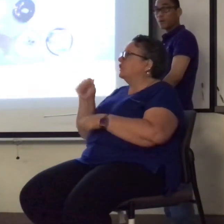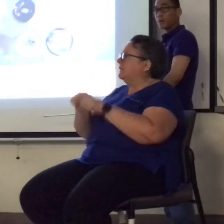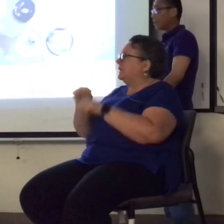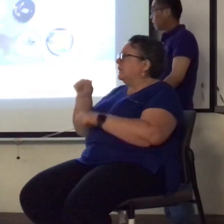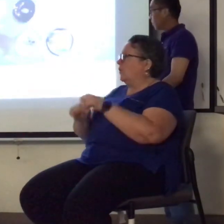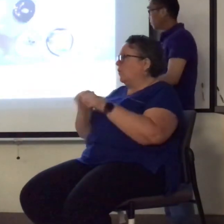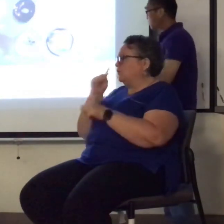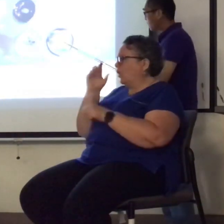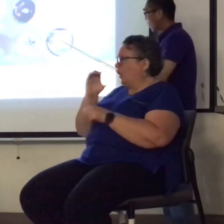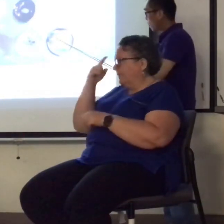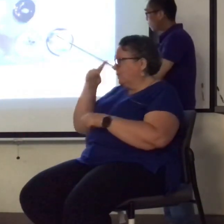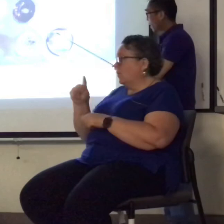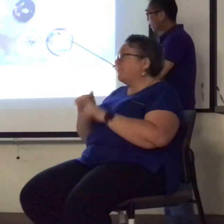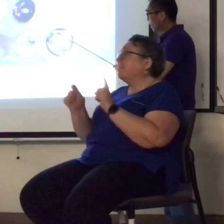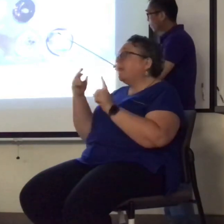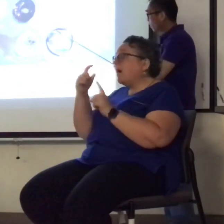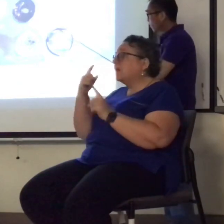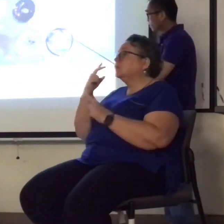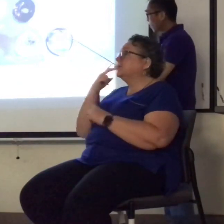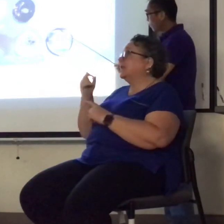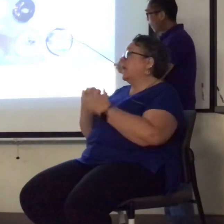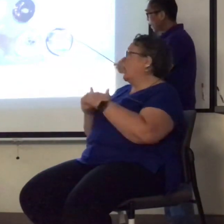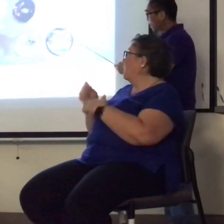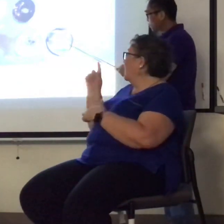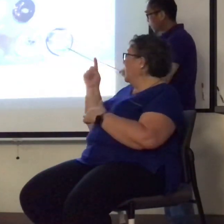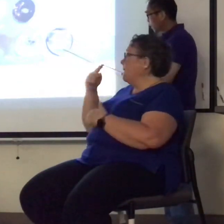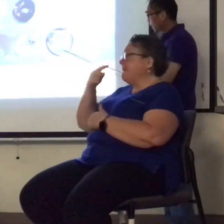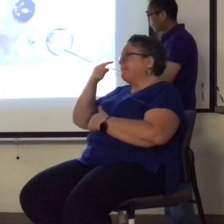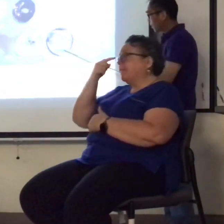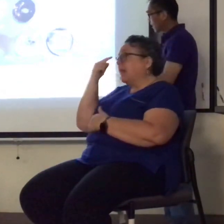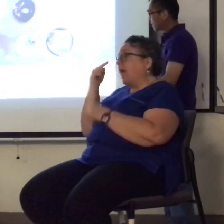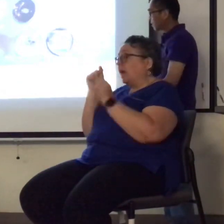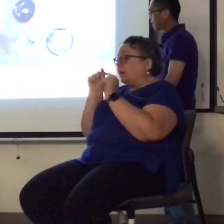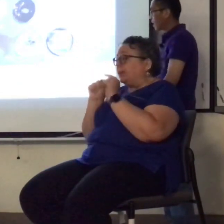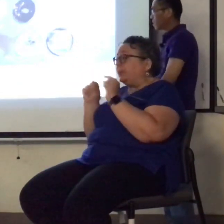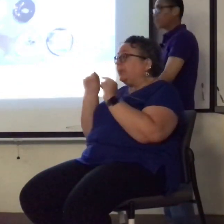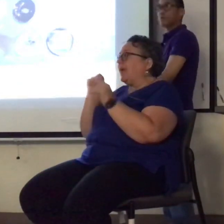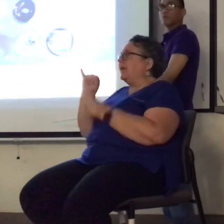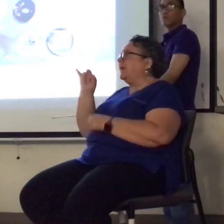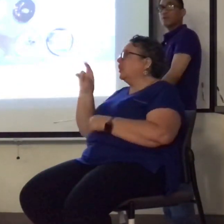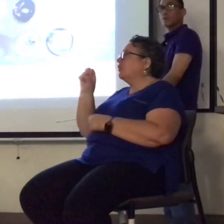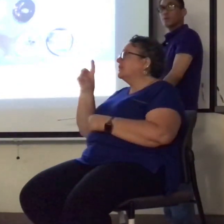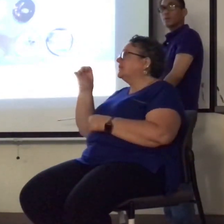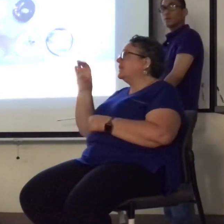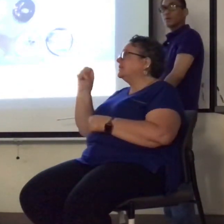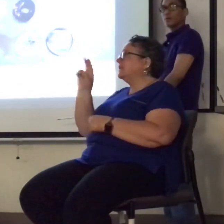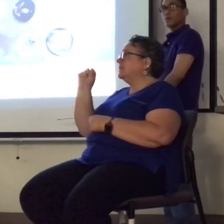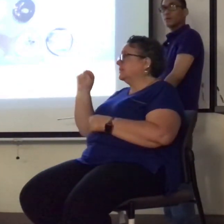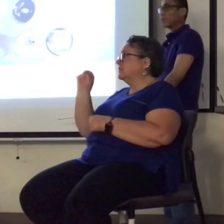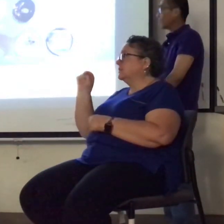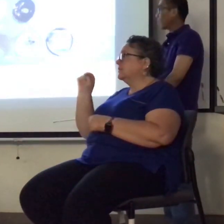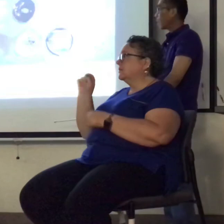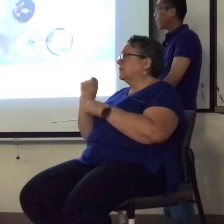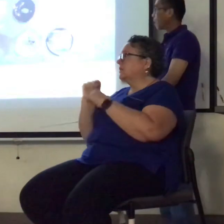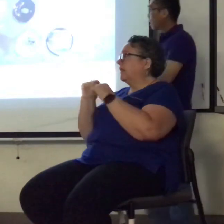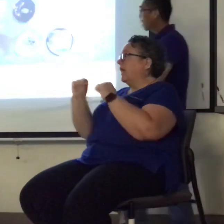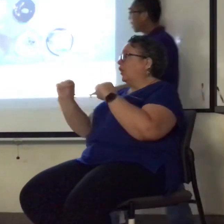for. But do you see how there's that blackish and iridescent layer?